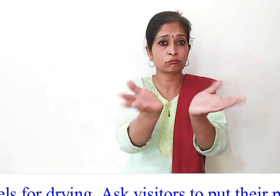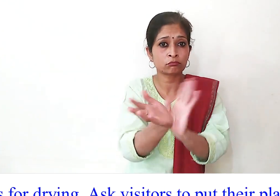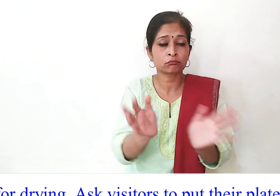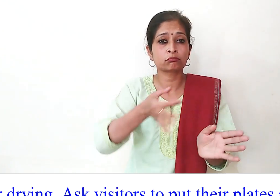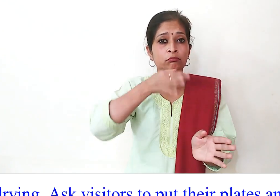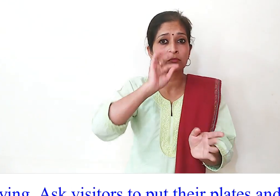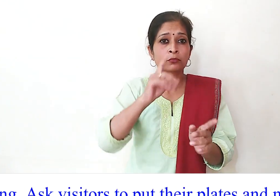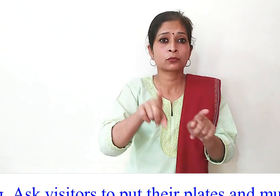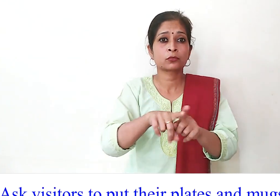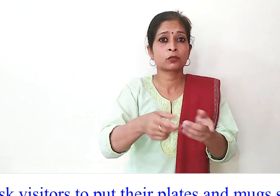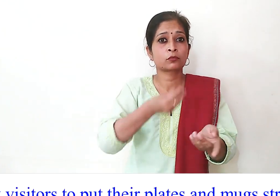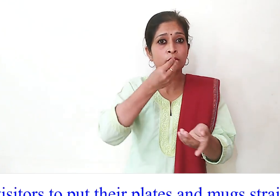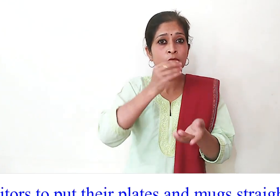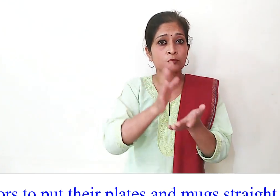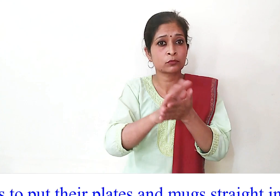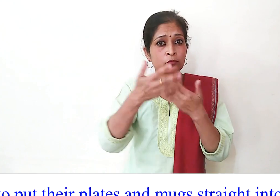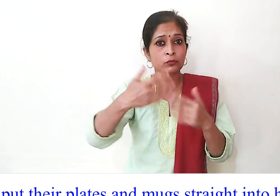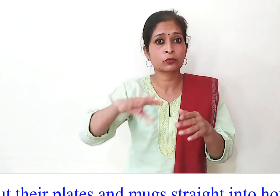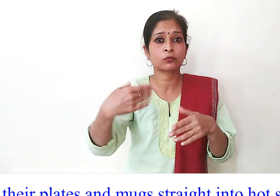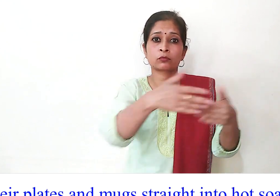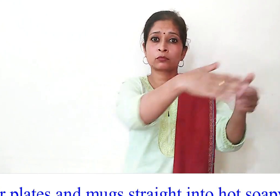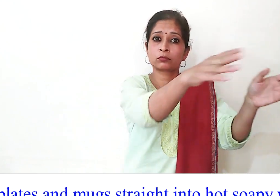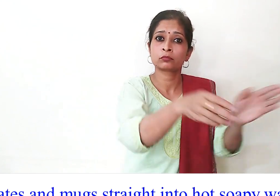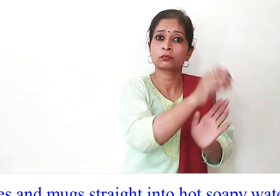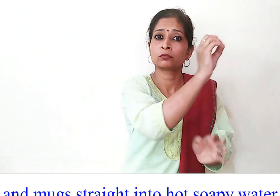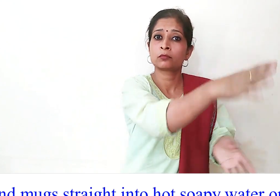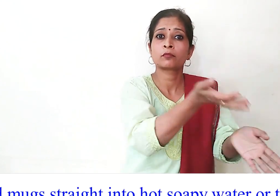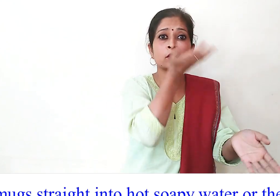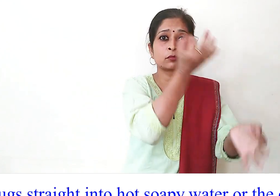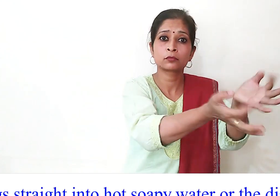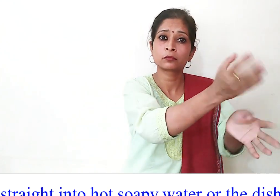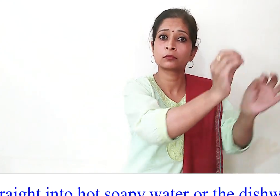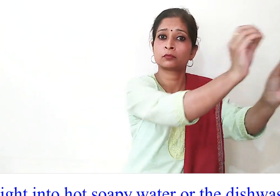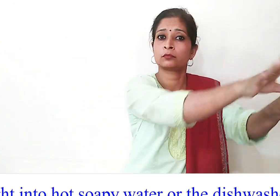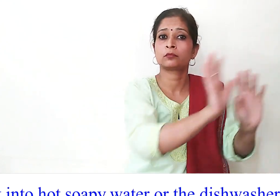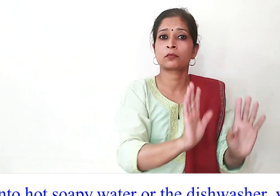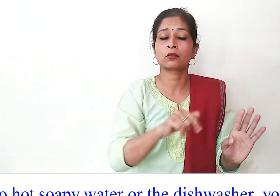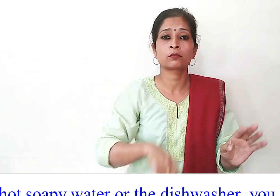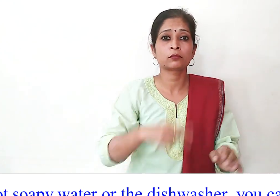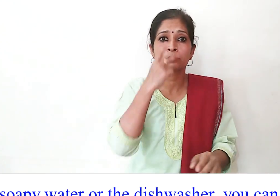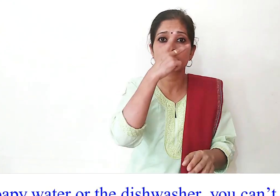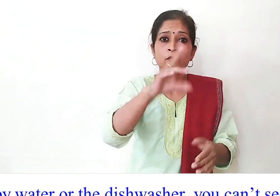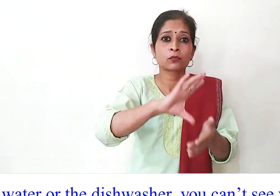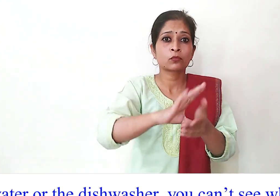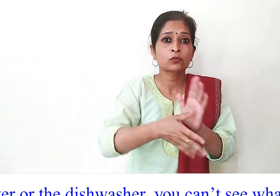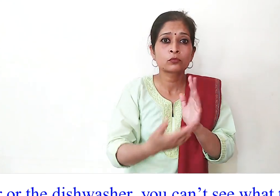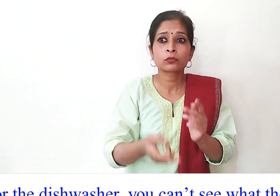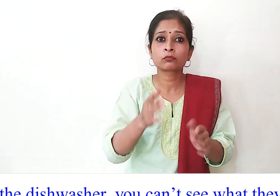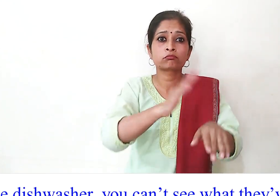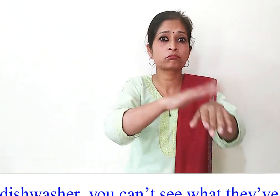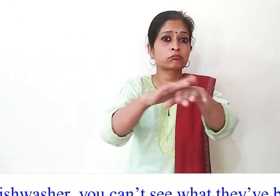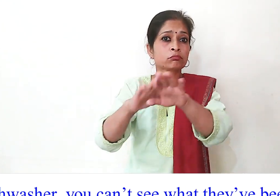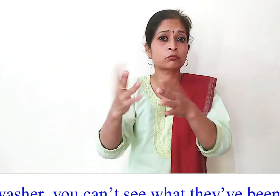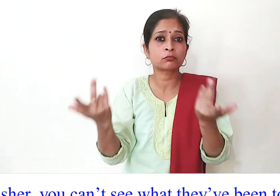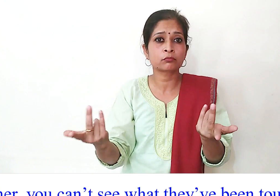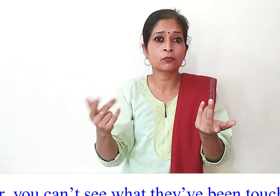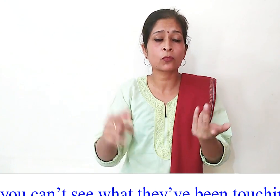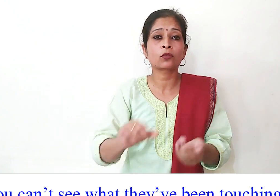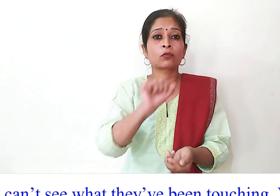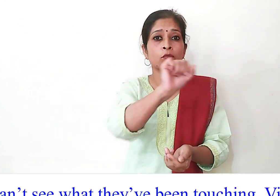hot soapy water or the dishwasher. You can't see what they've been touching. Visitors could also use paper plates